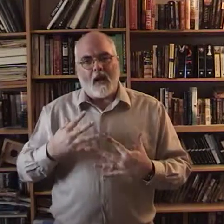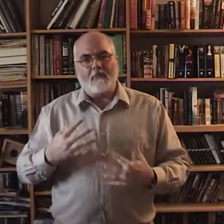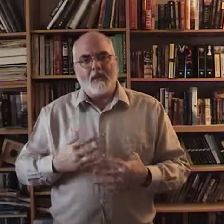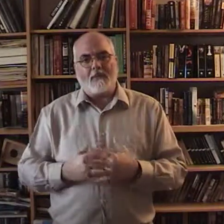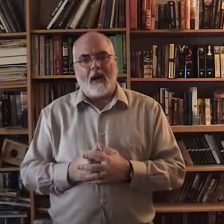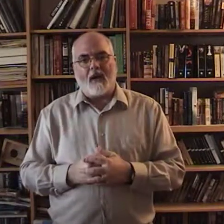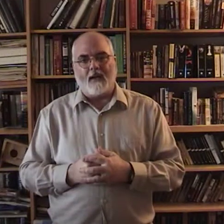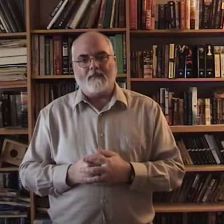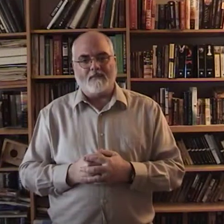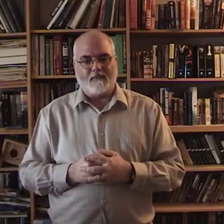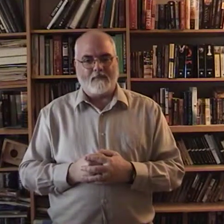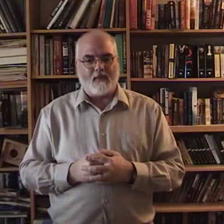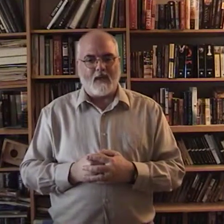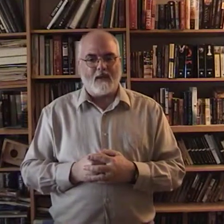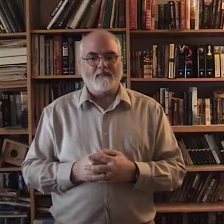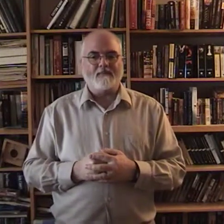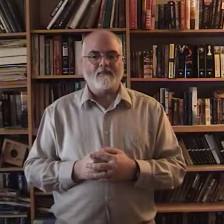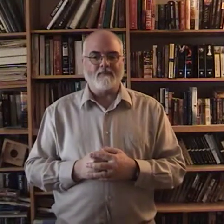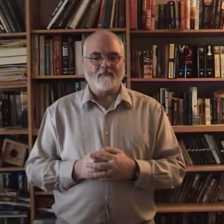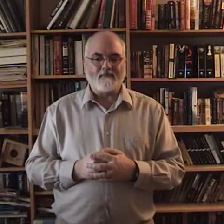be smiling, okay?